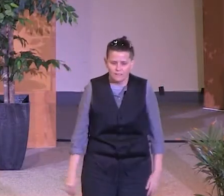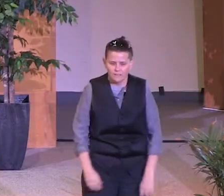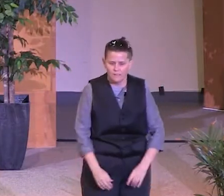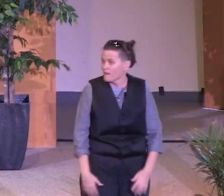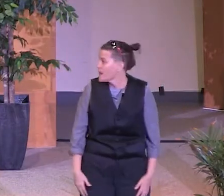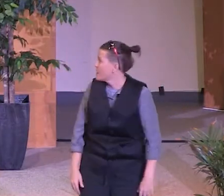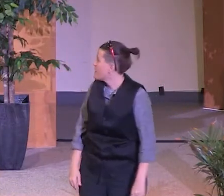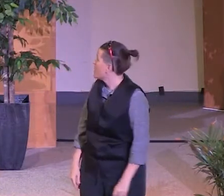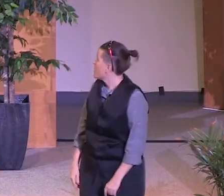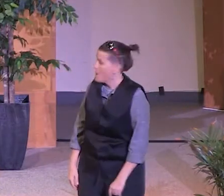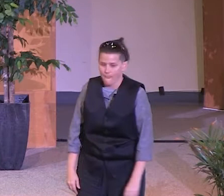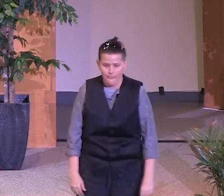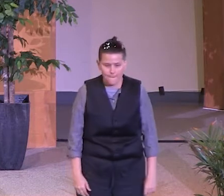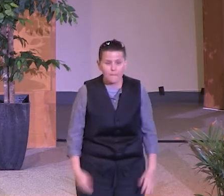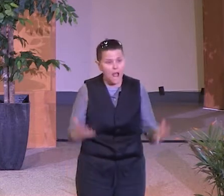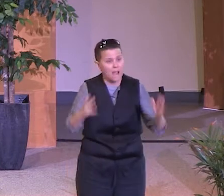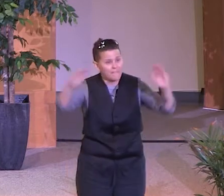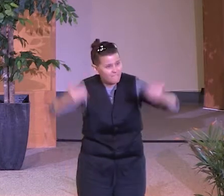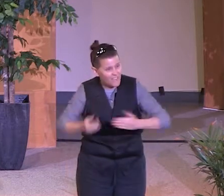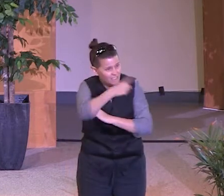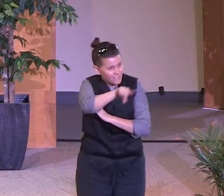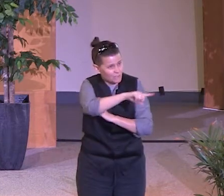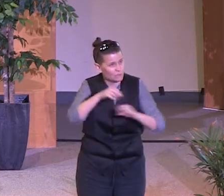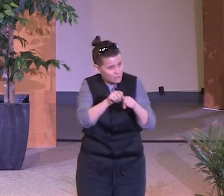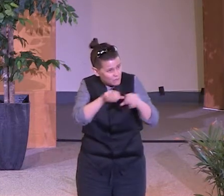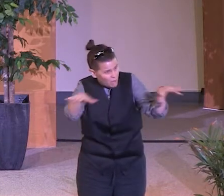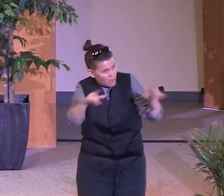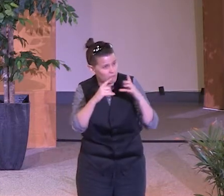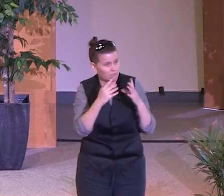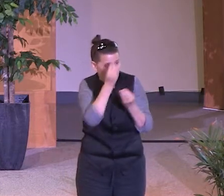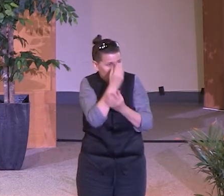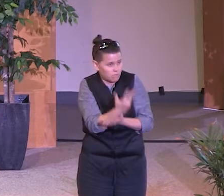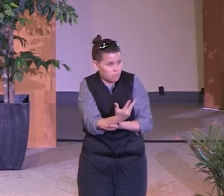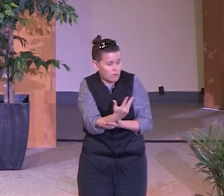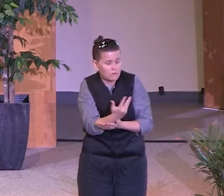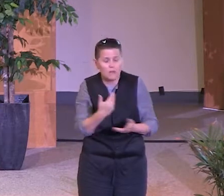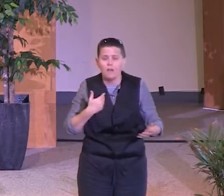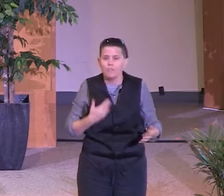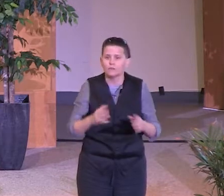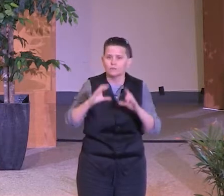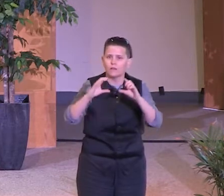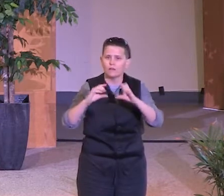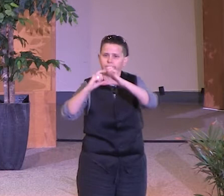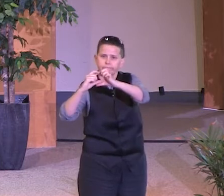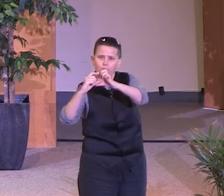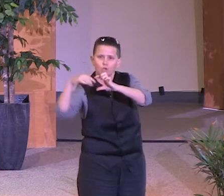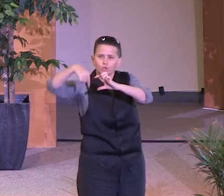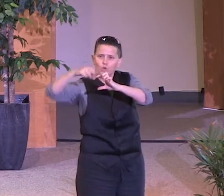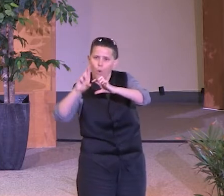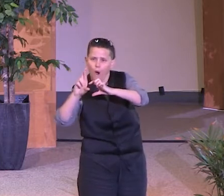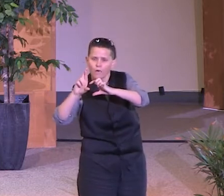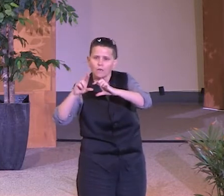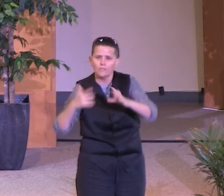So I'm inviting you to spread the word. There's a QR code there. You can click it with your phone and just get it out. It's